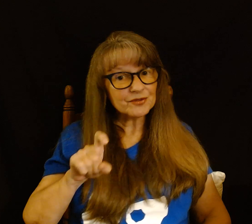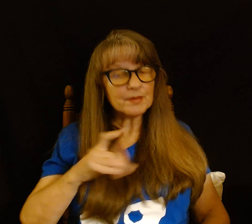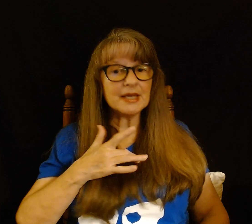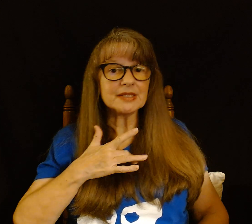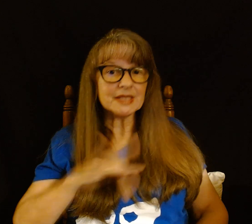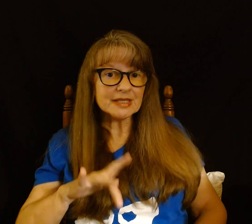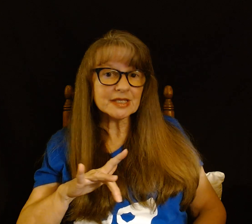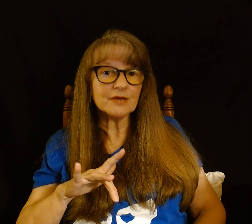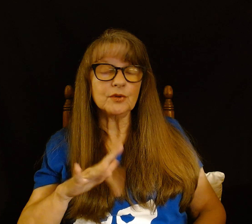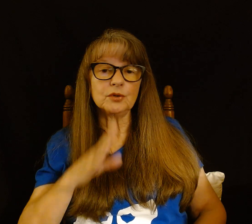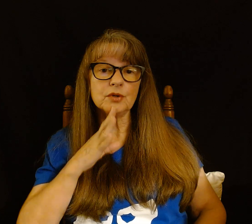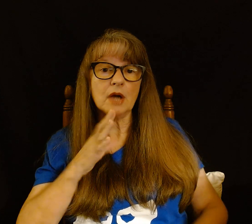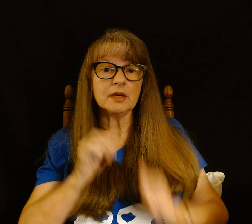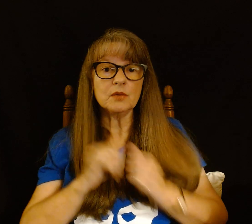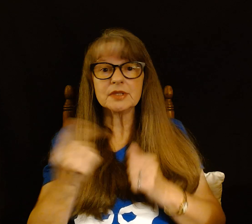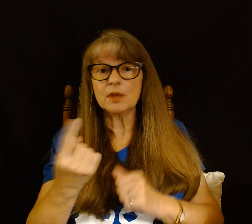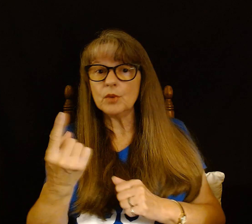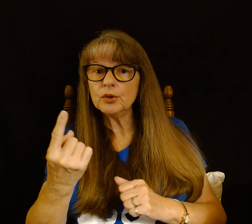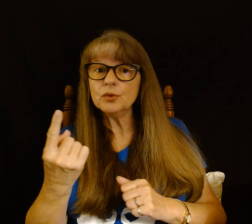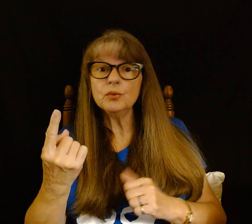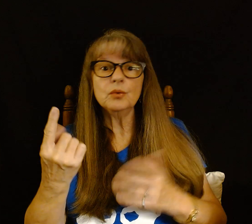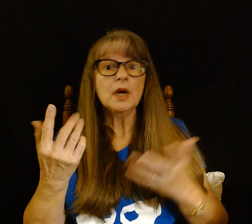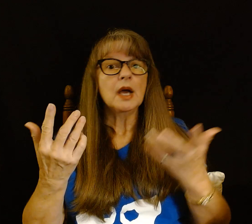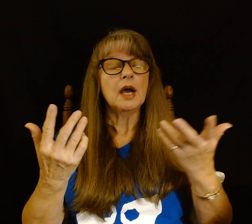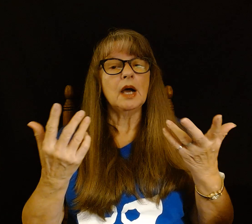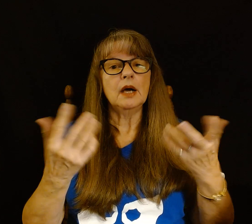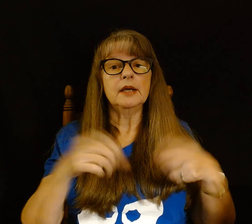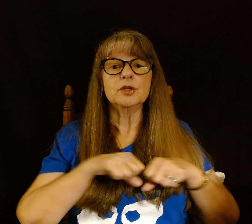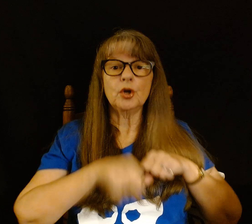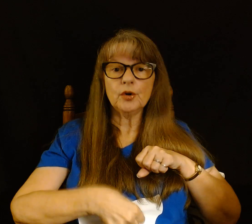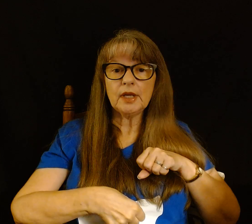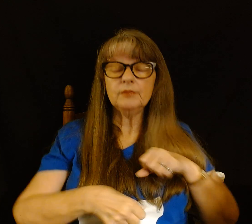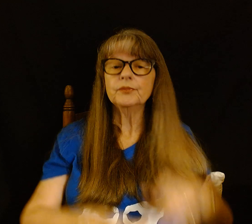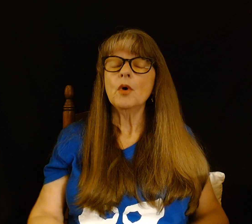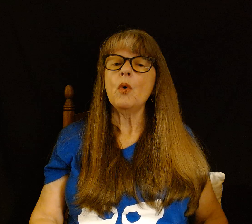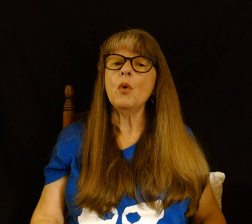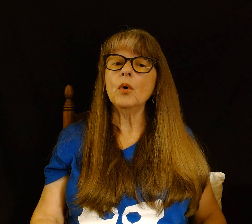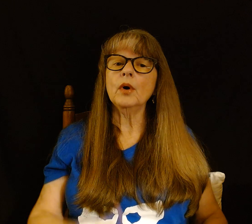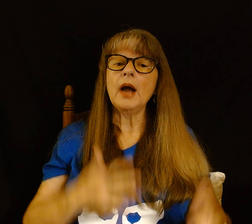be as sensitive when you're talking with someone who is hurting, or I have